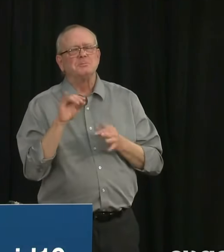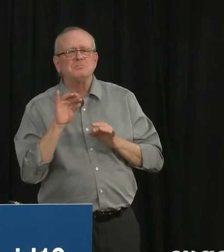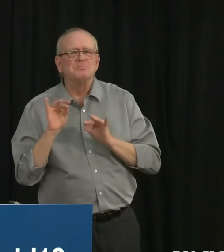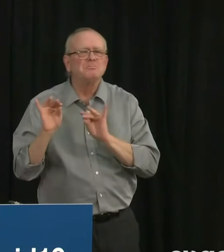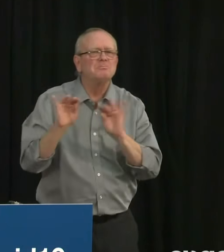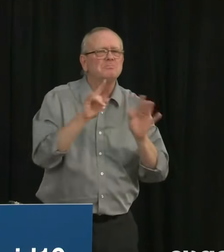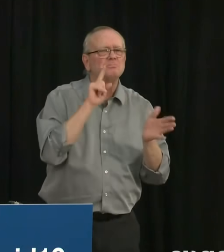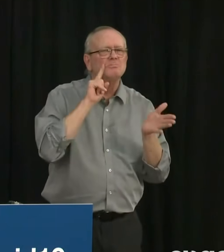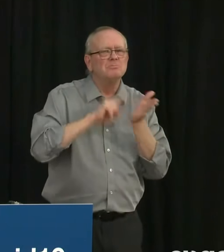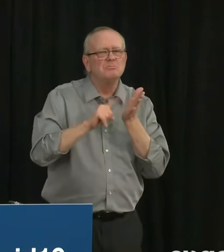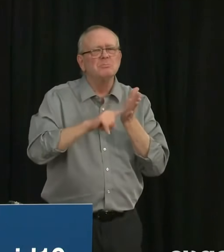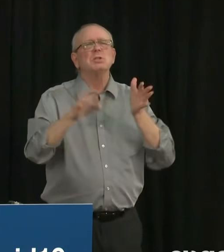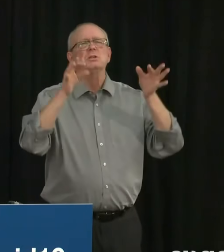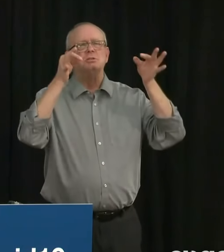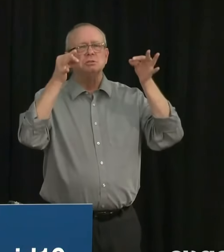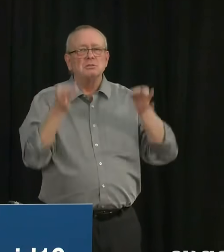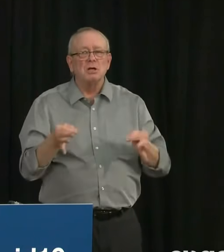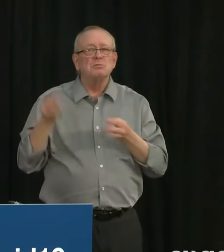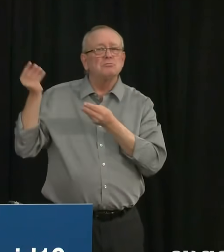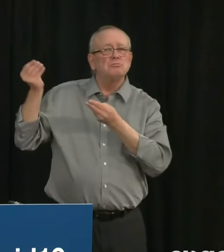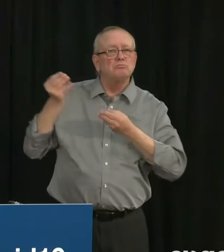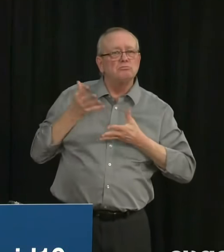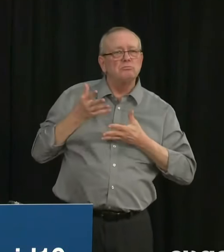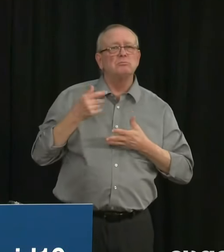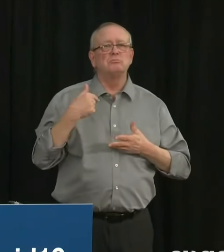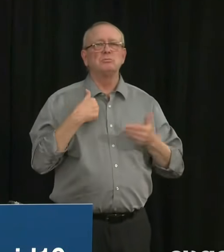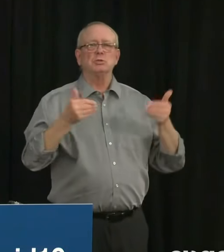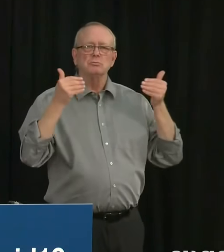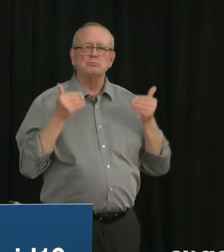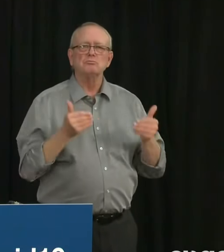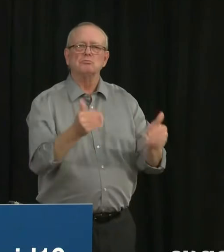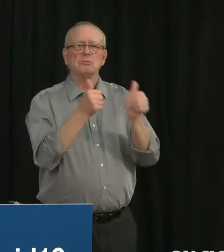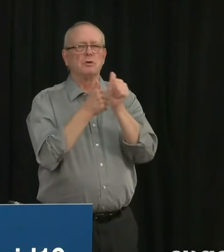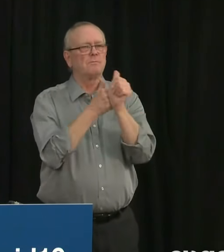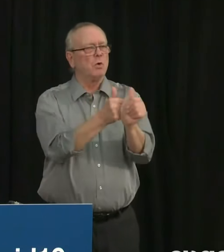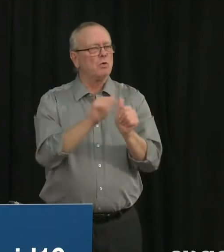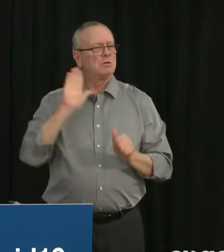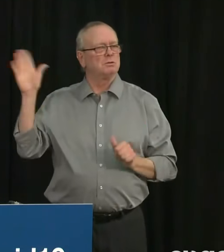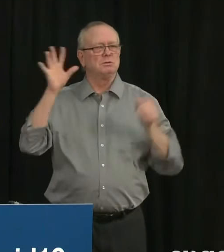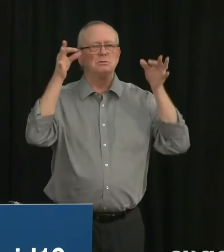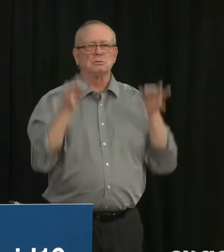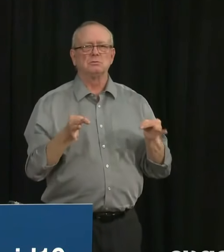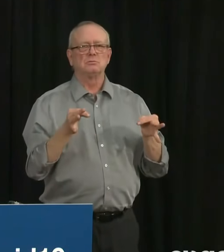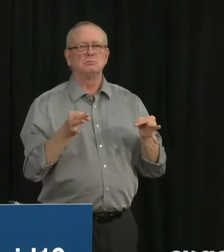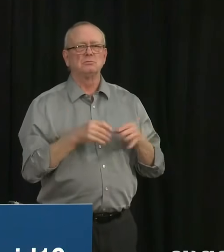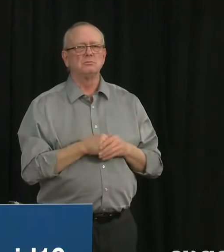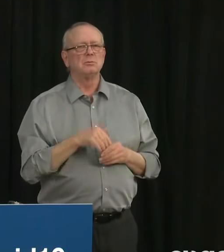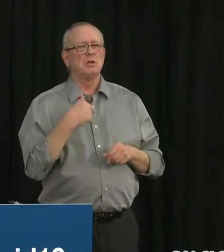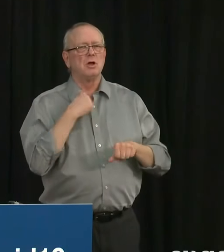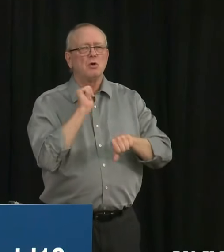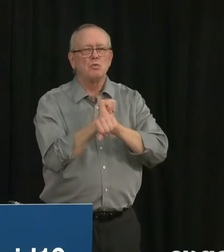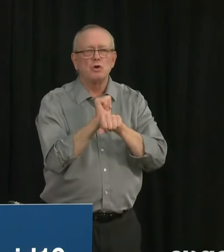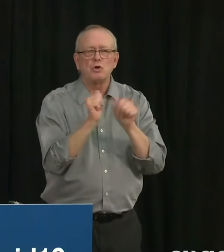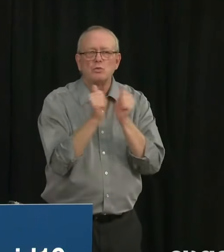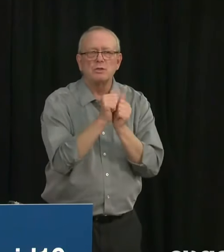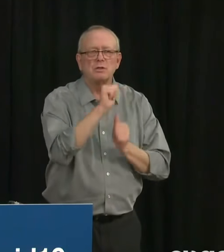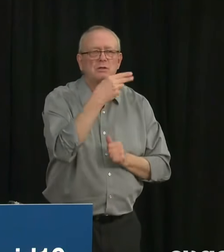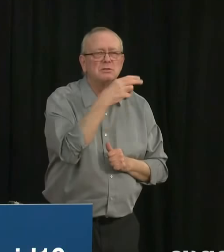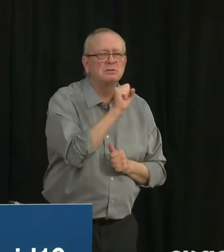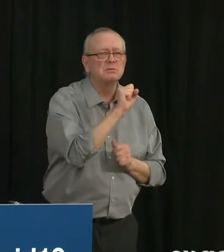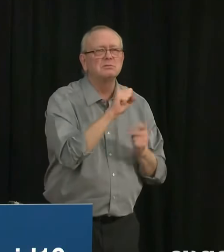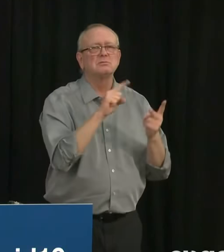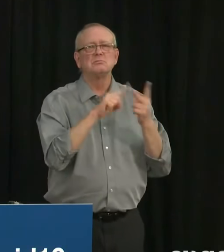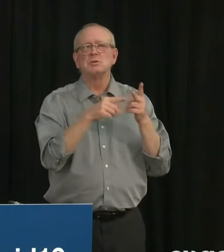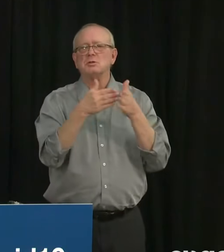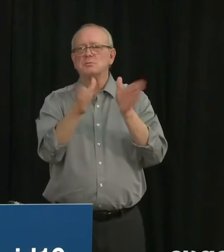works to implement the policy direction that the government has chosen, working with public health officials, Alberta Health Services,